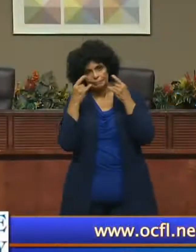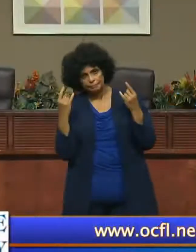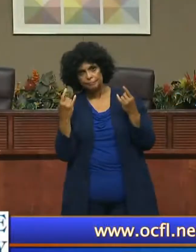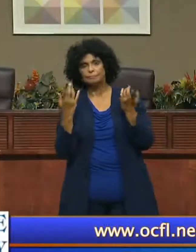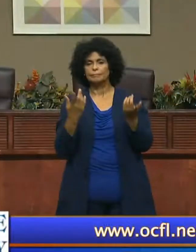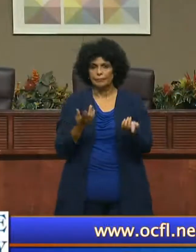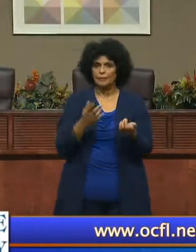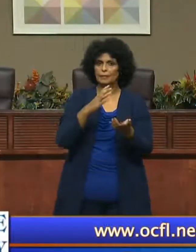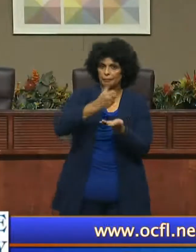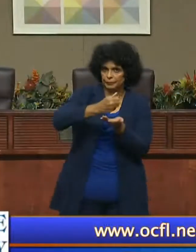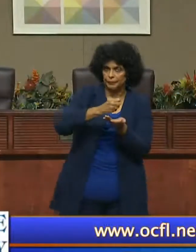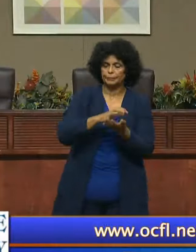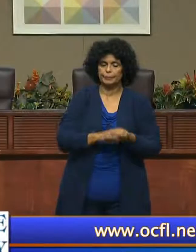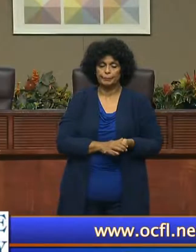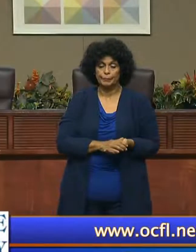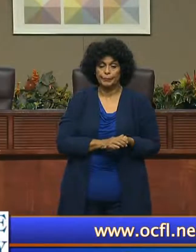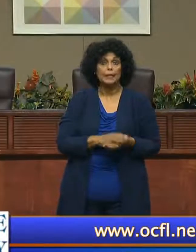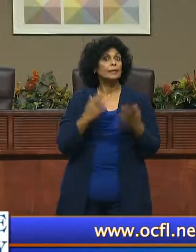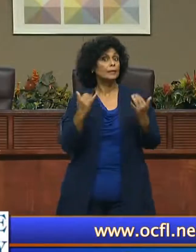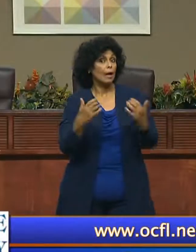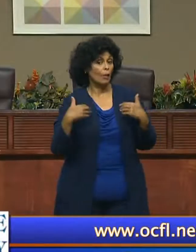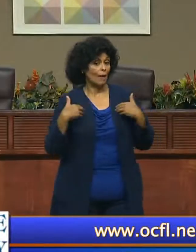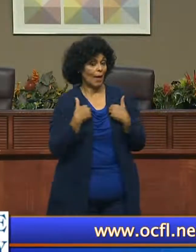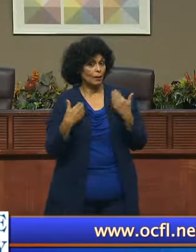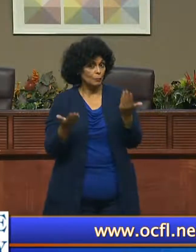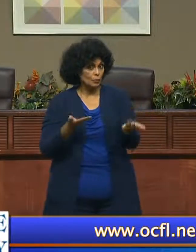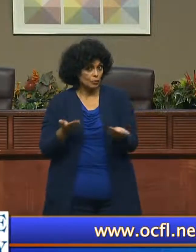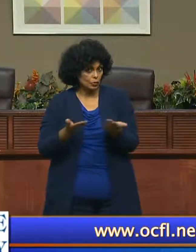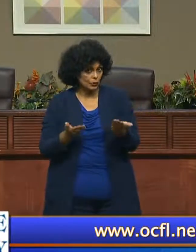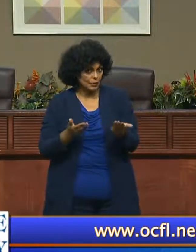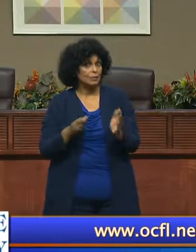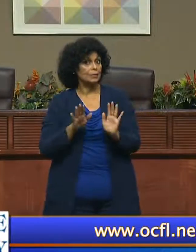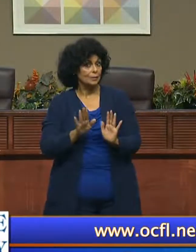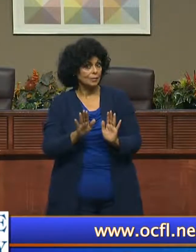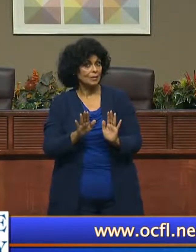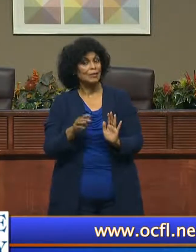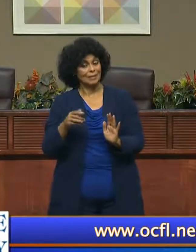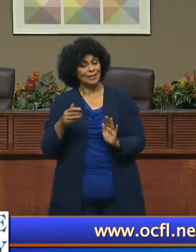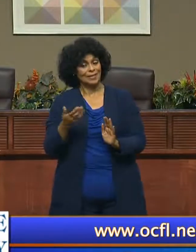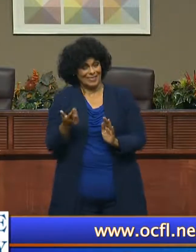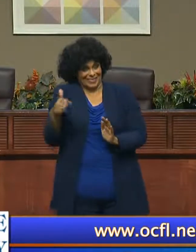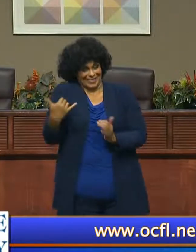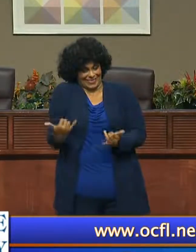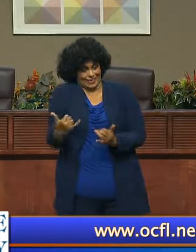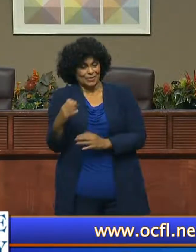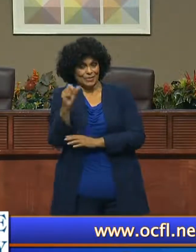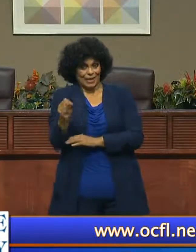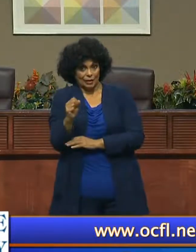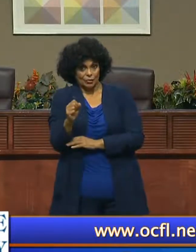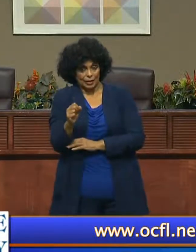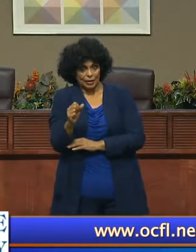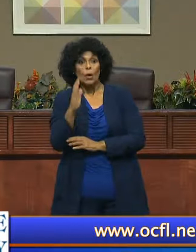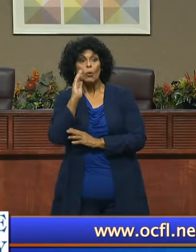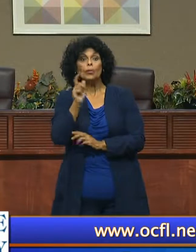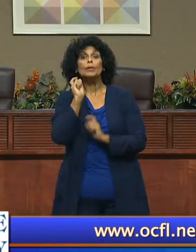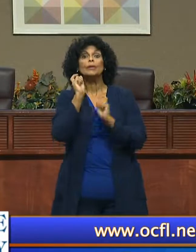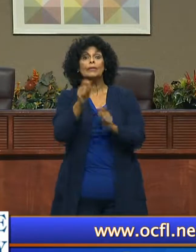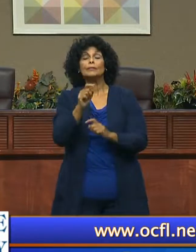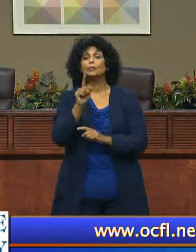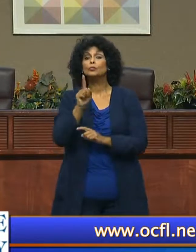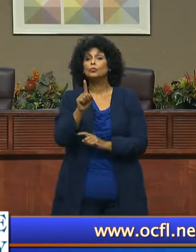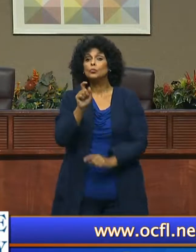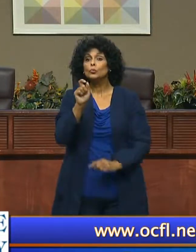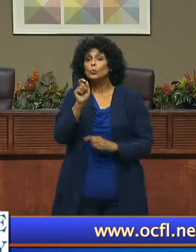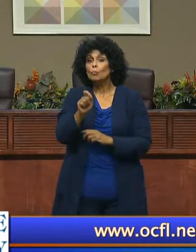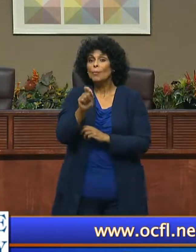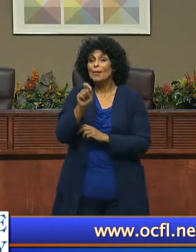our Orange County Animal Services this coming Saturday will distribute 2.5 tons